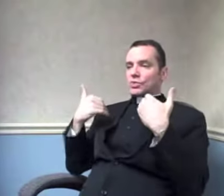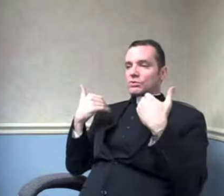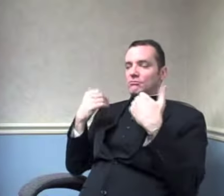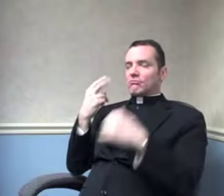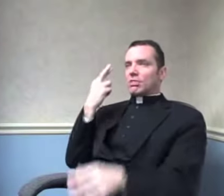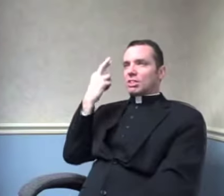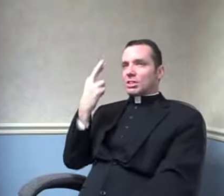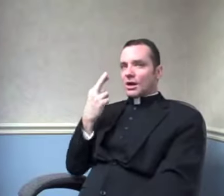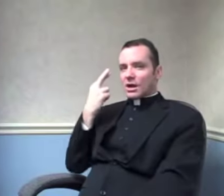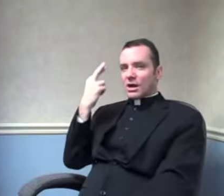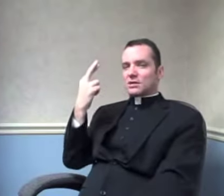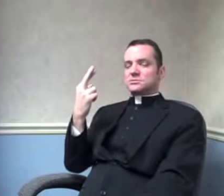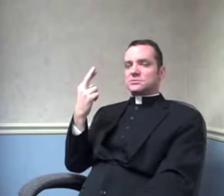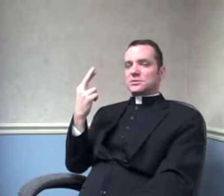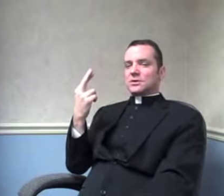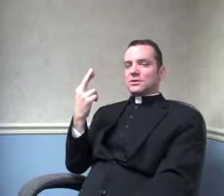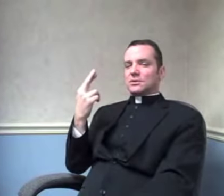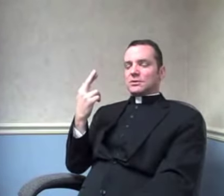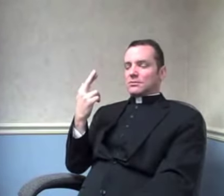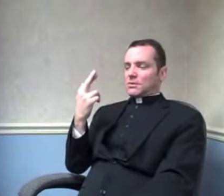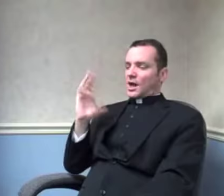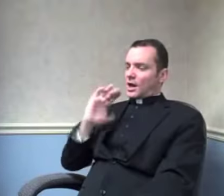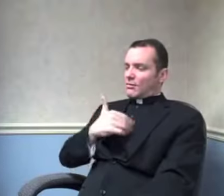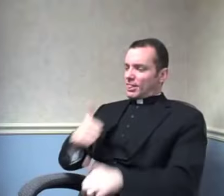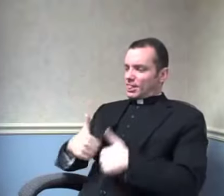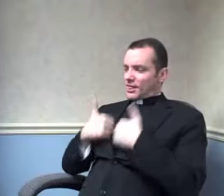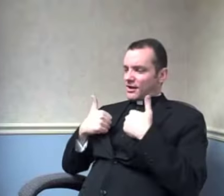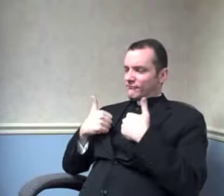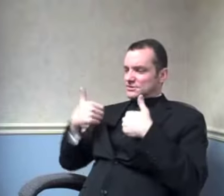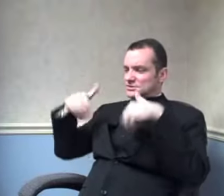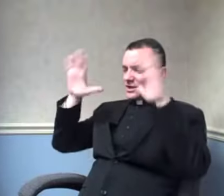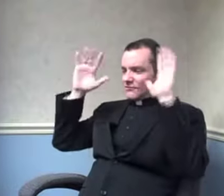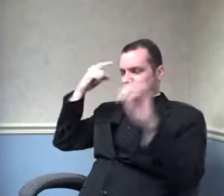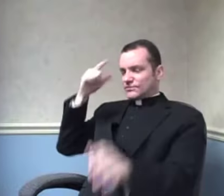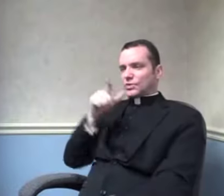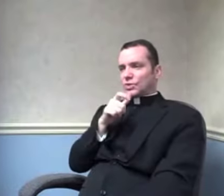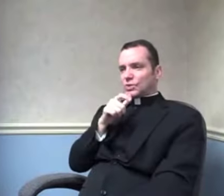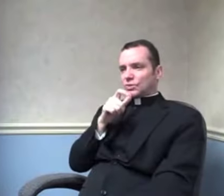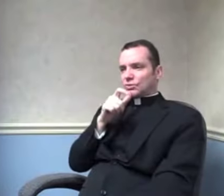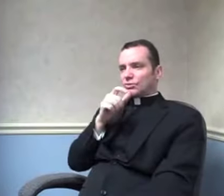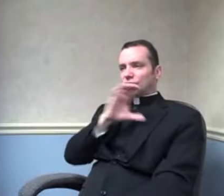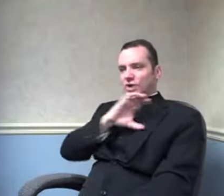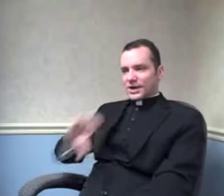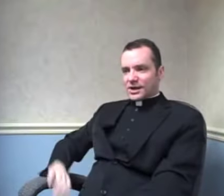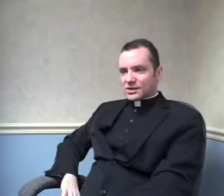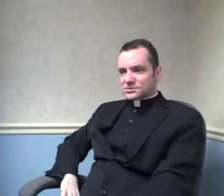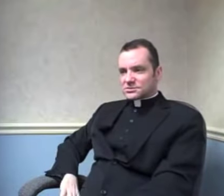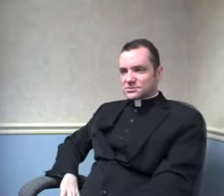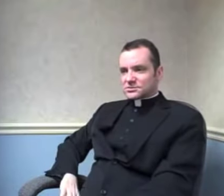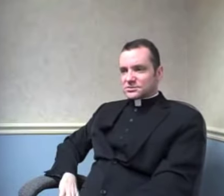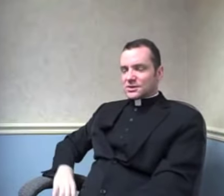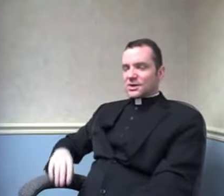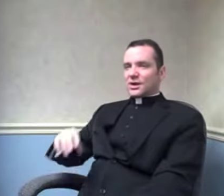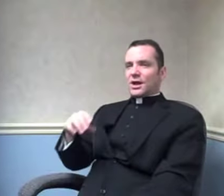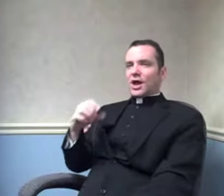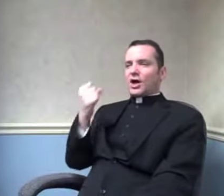And I think that pilgrim walk helps many youth realize that we give up our life